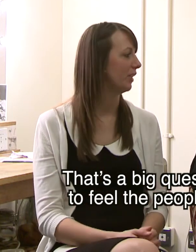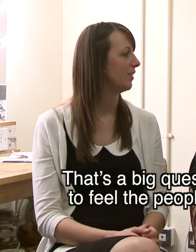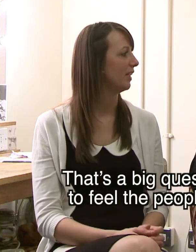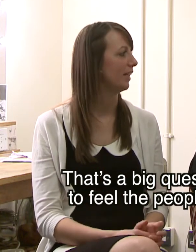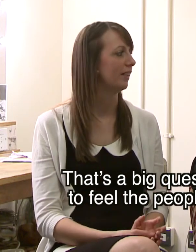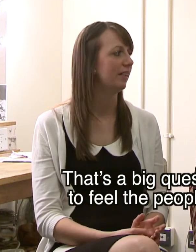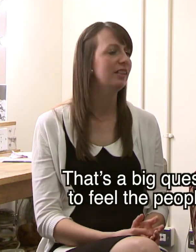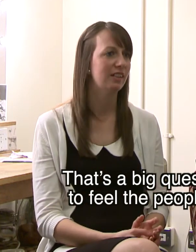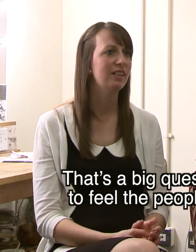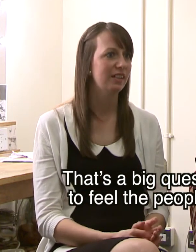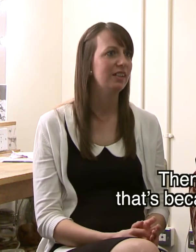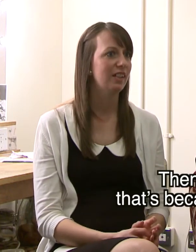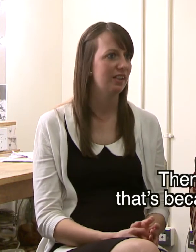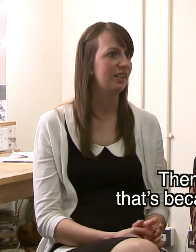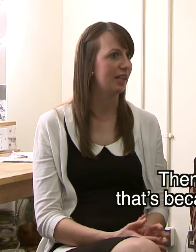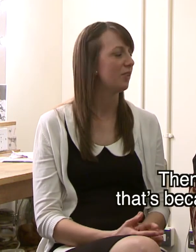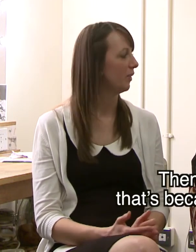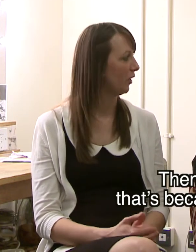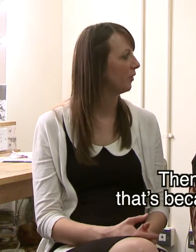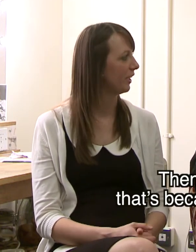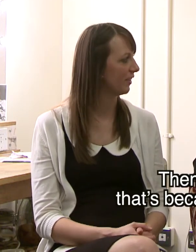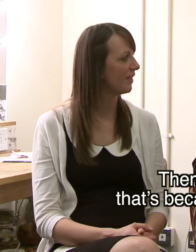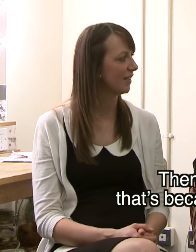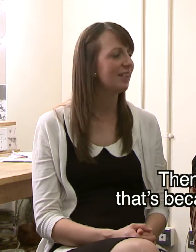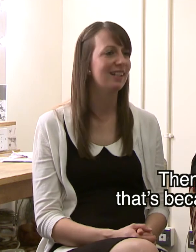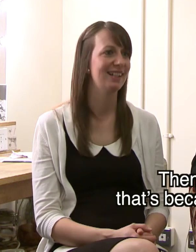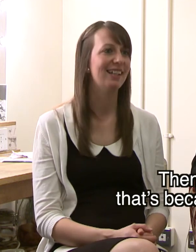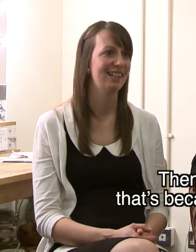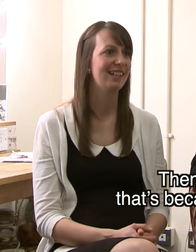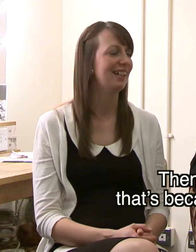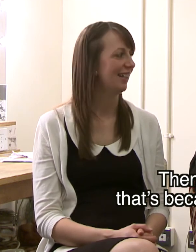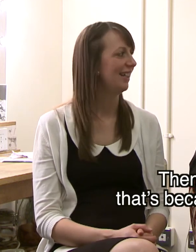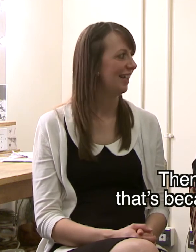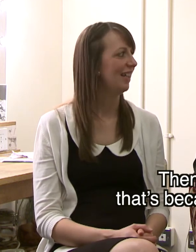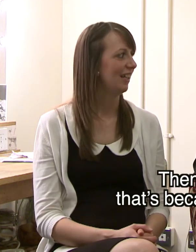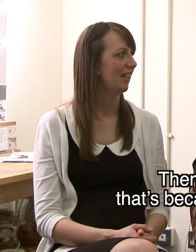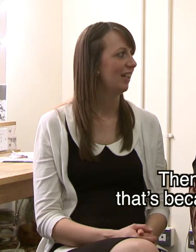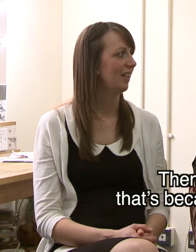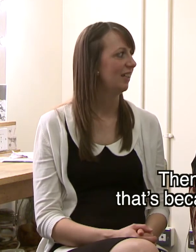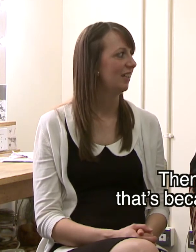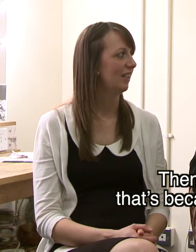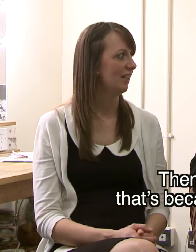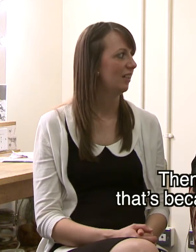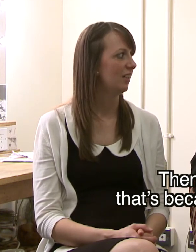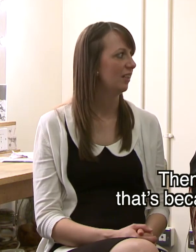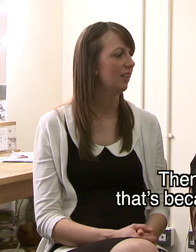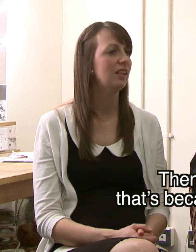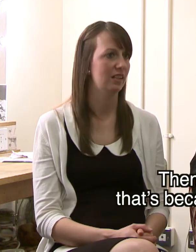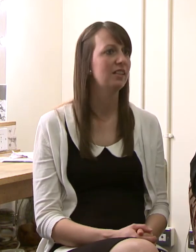listening, follow. Yes, if they laugh or cry, that's because I made that.